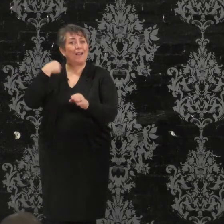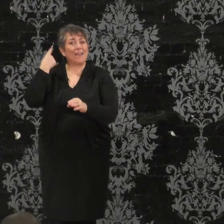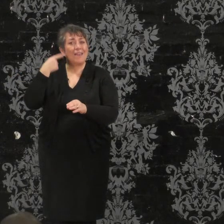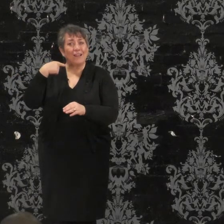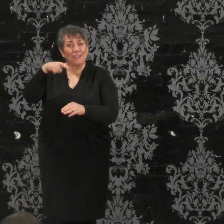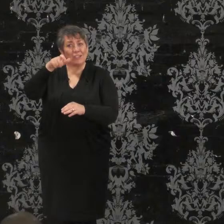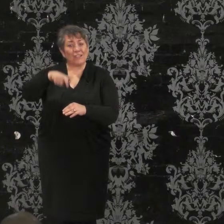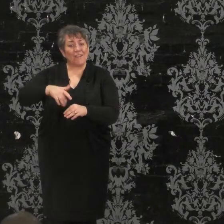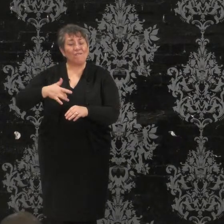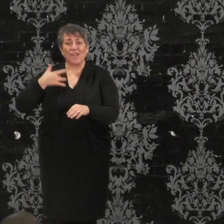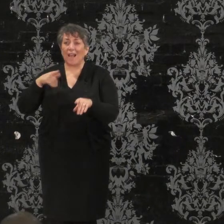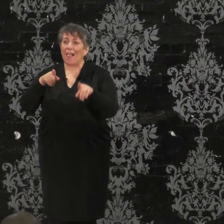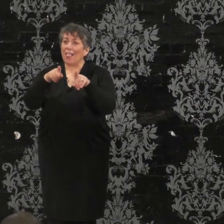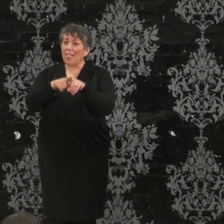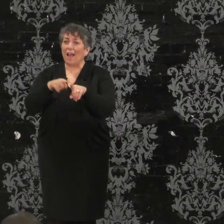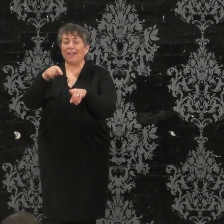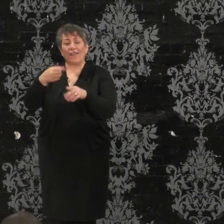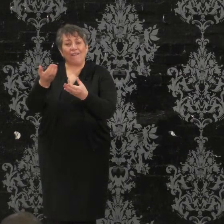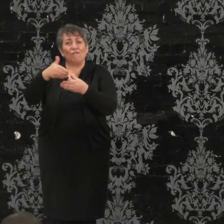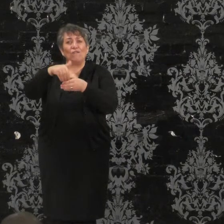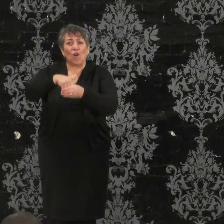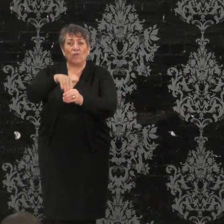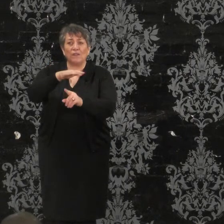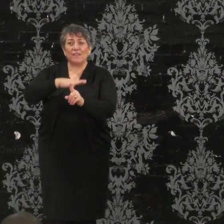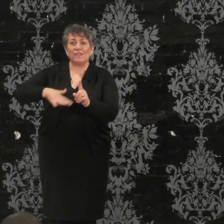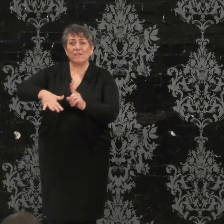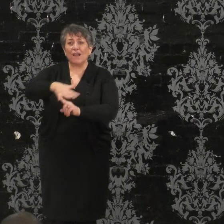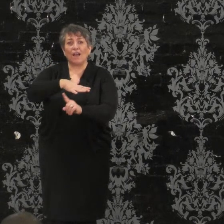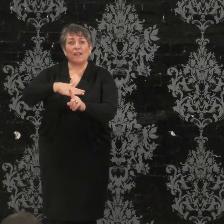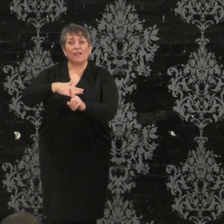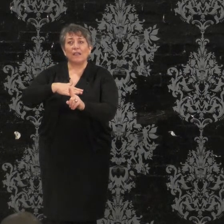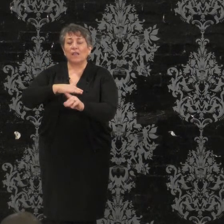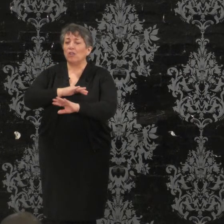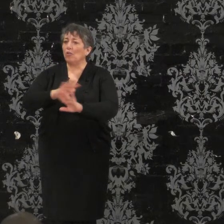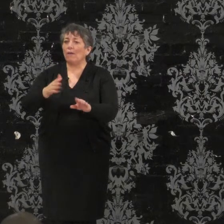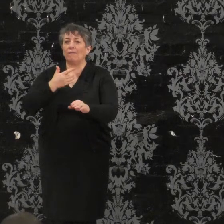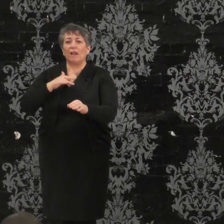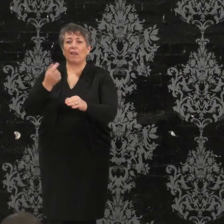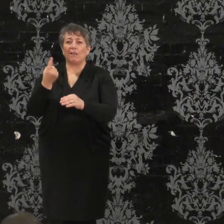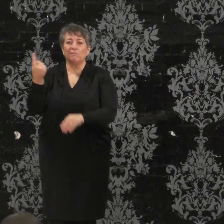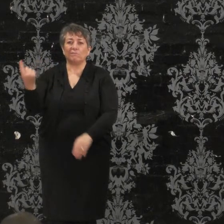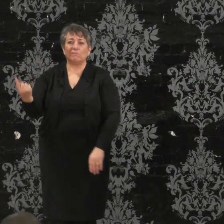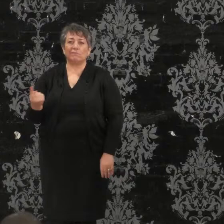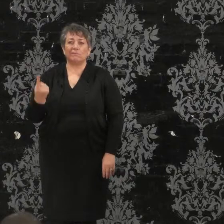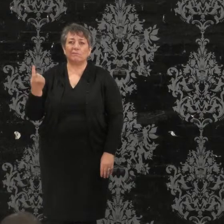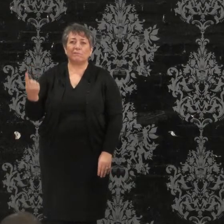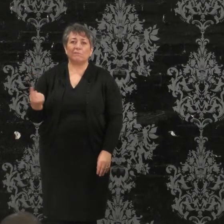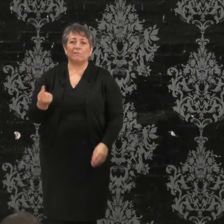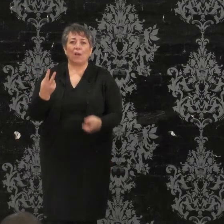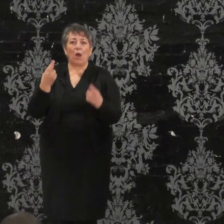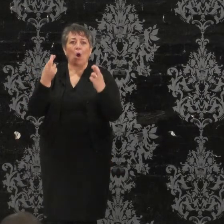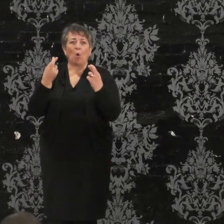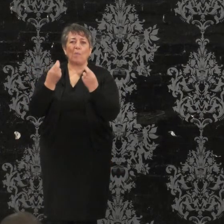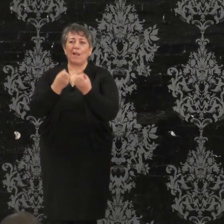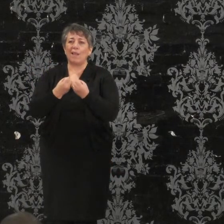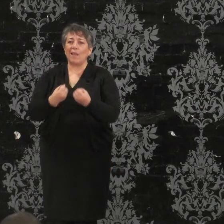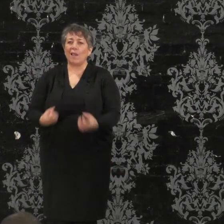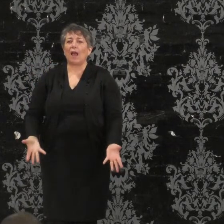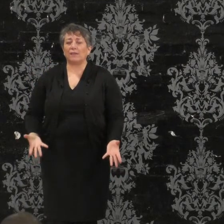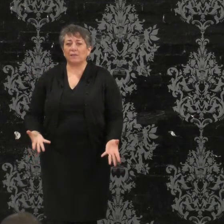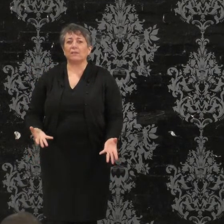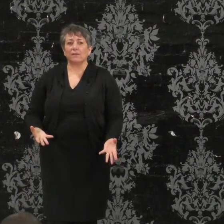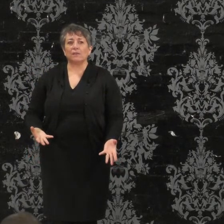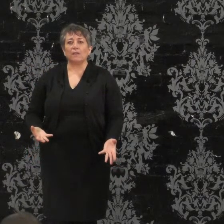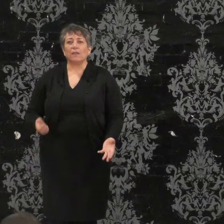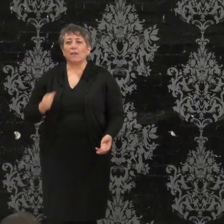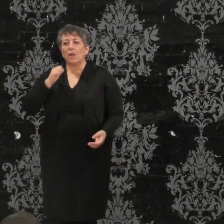in society, rather than feeling so hopeless that they're willing to stake their lives for so little.